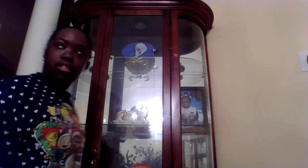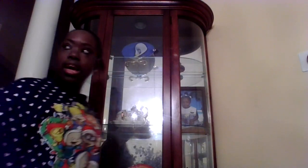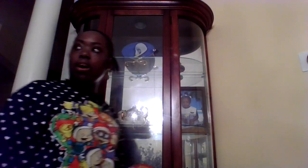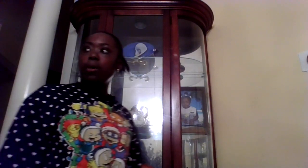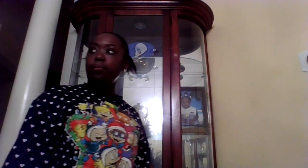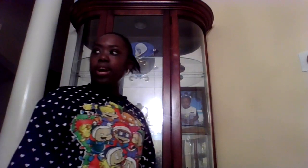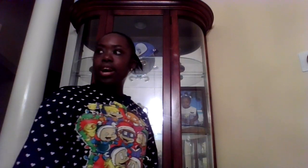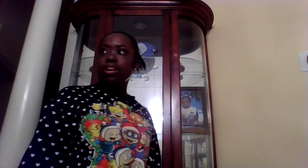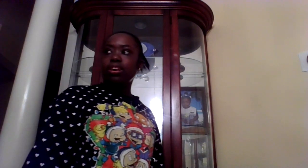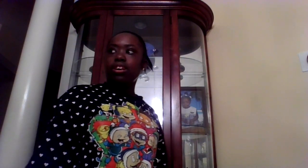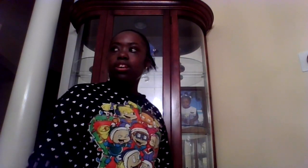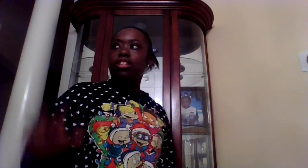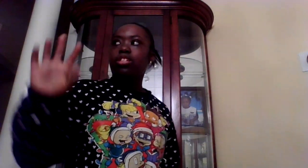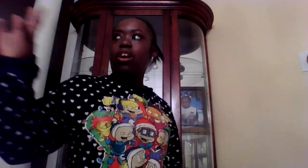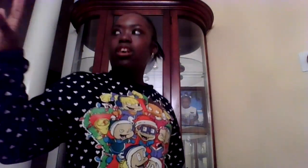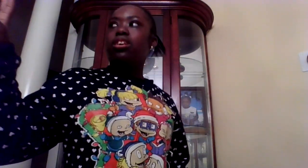Now I'm back. Sorry the